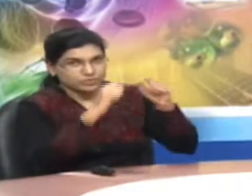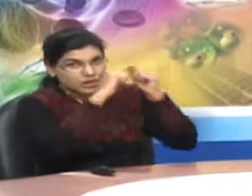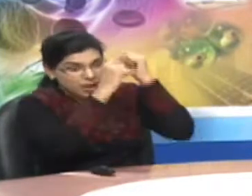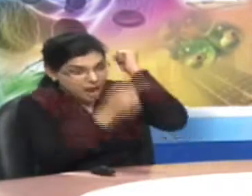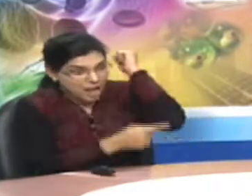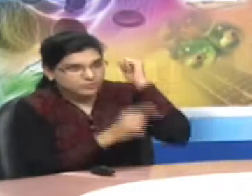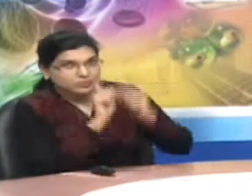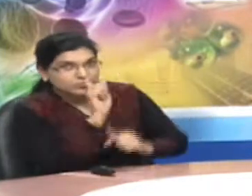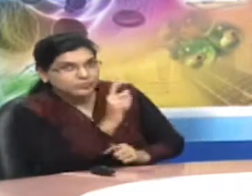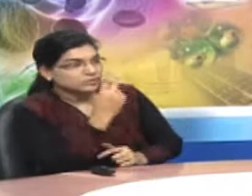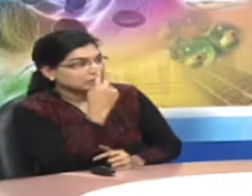and their